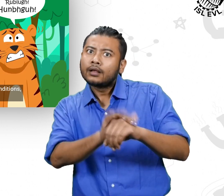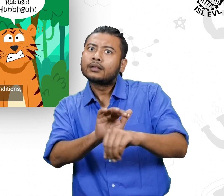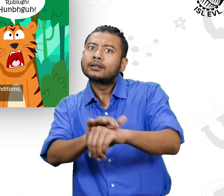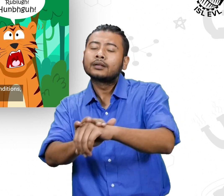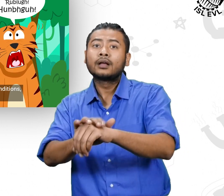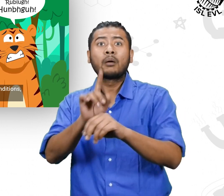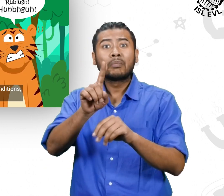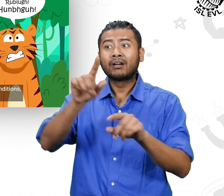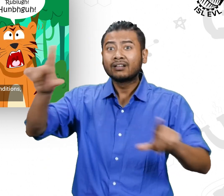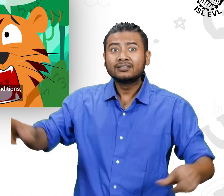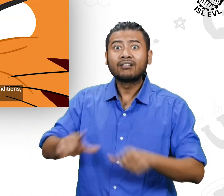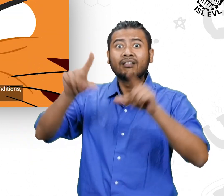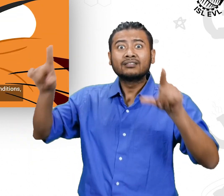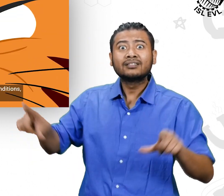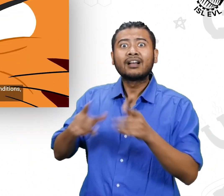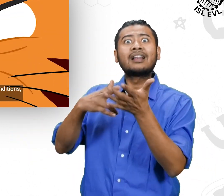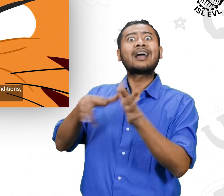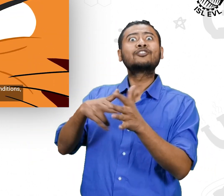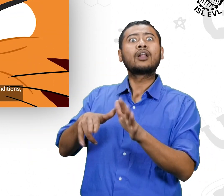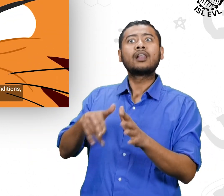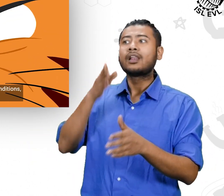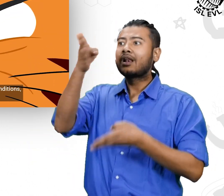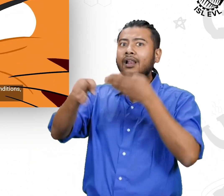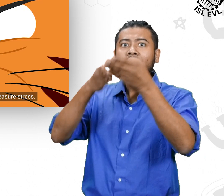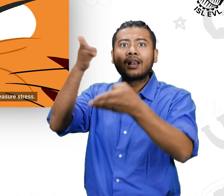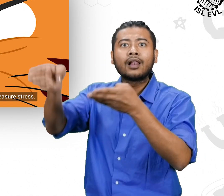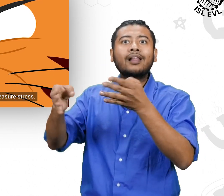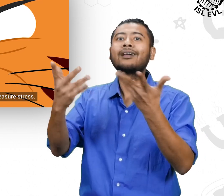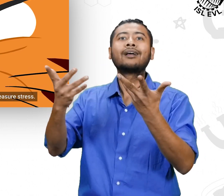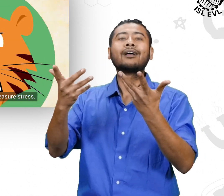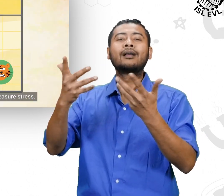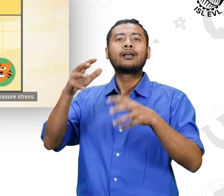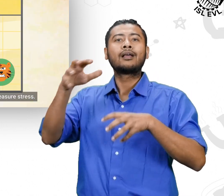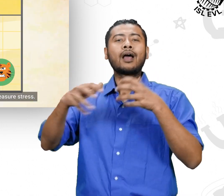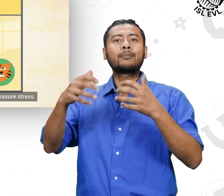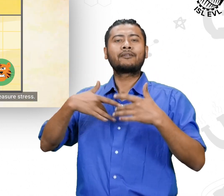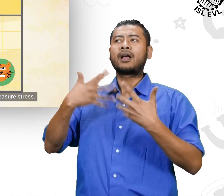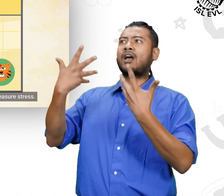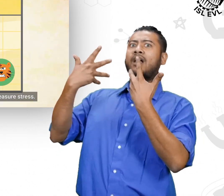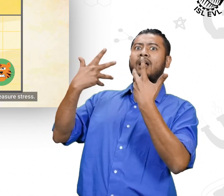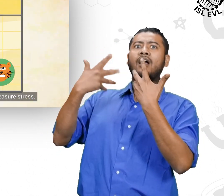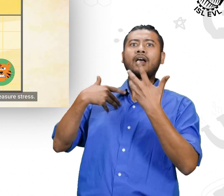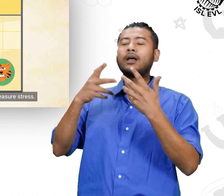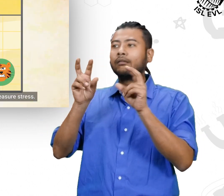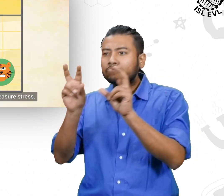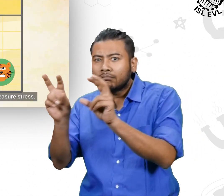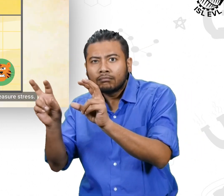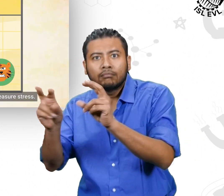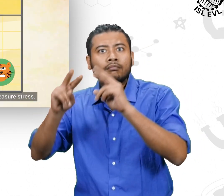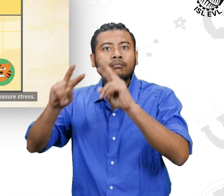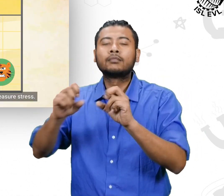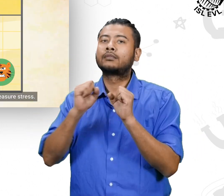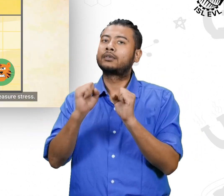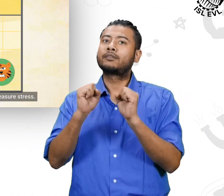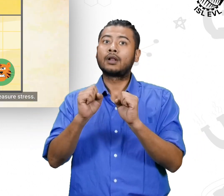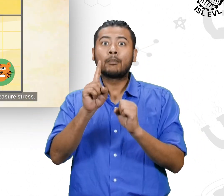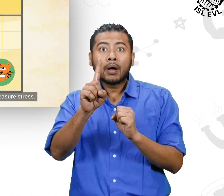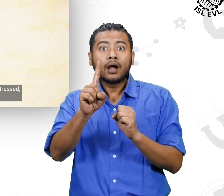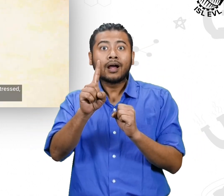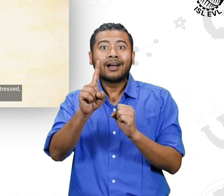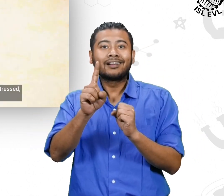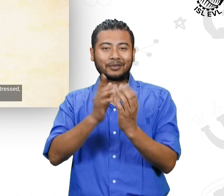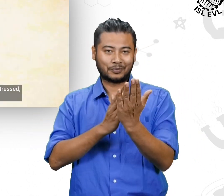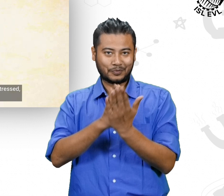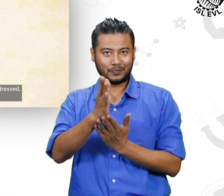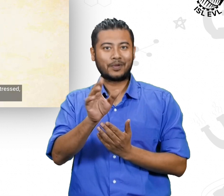their behavior under natural conditions without disturbing them. But there are other ways to monitor and even measure